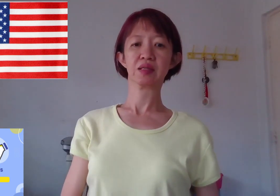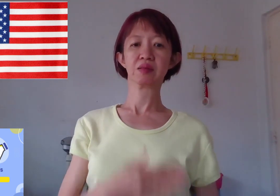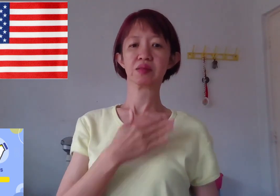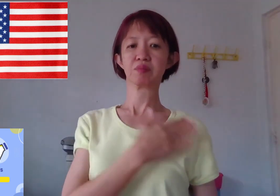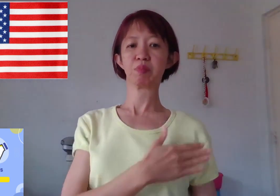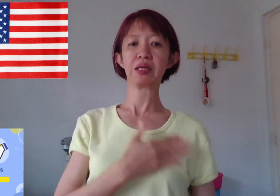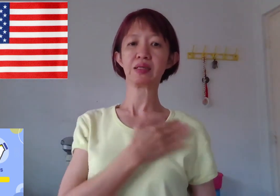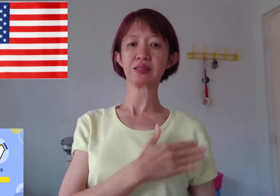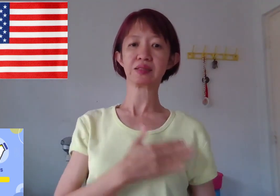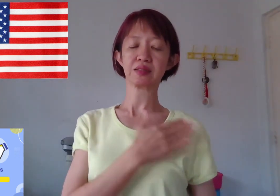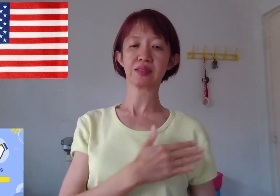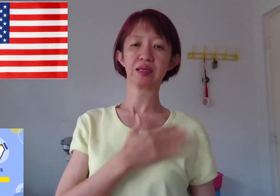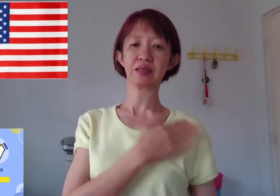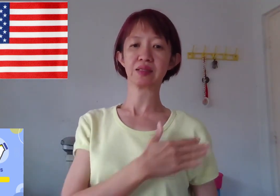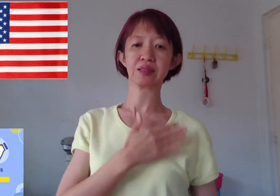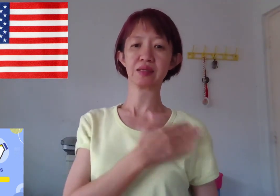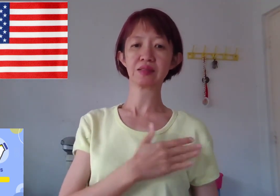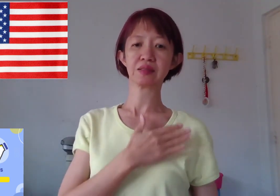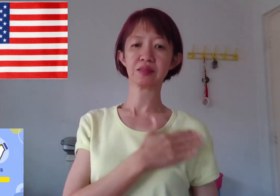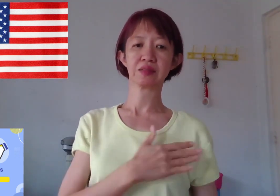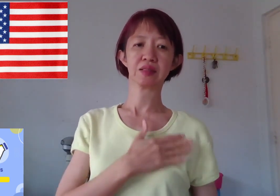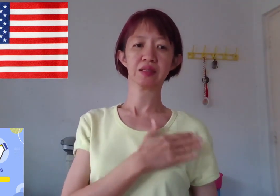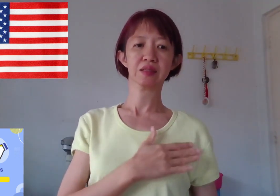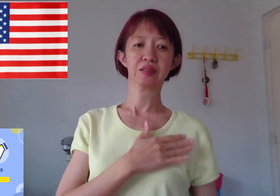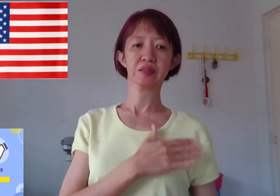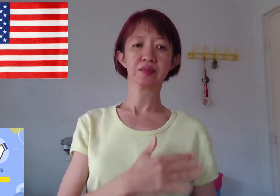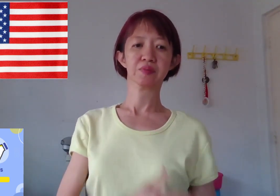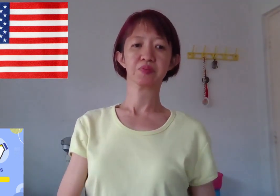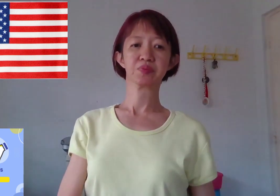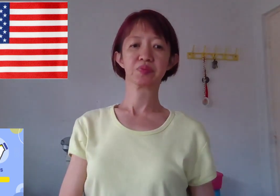Then please in ASL.